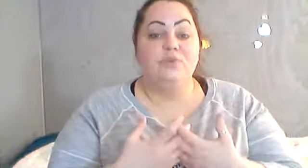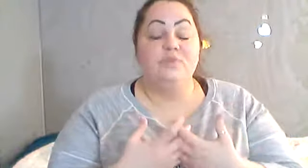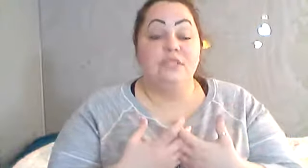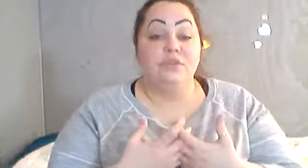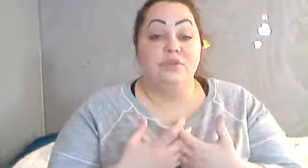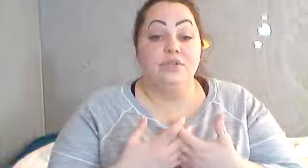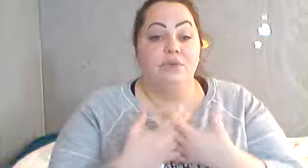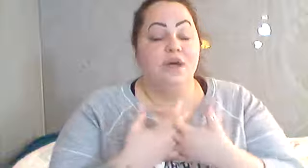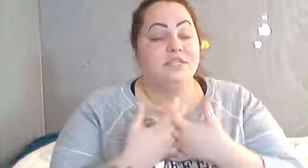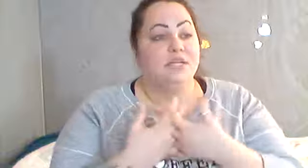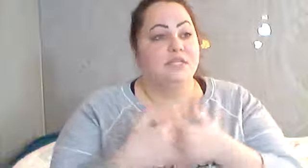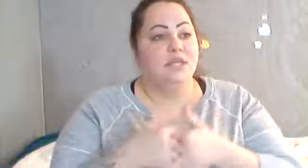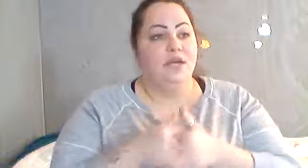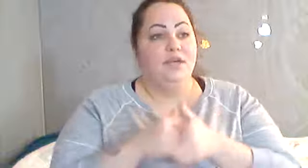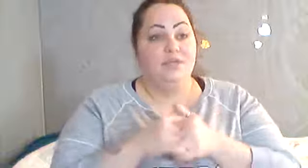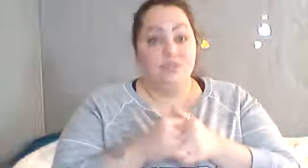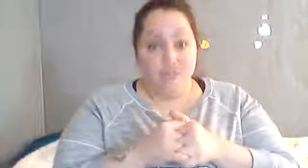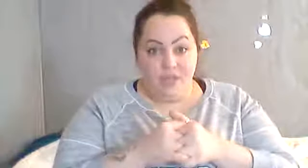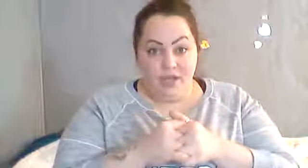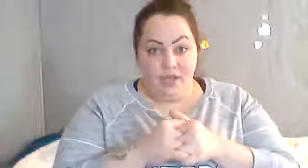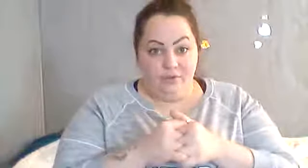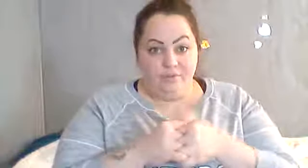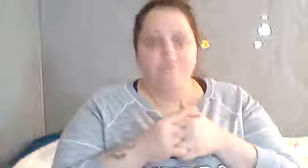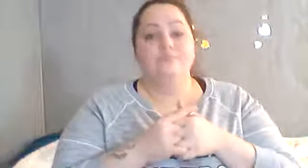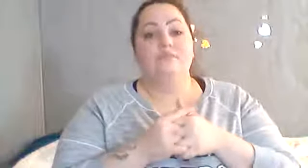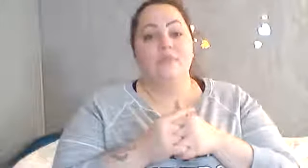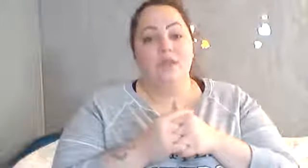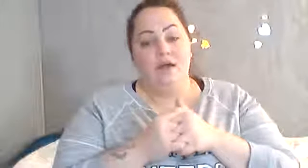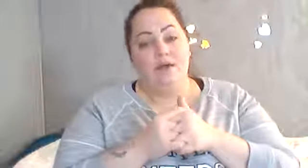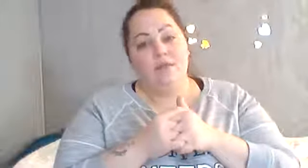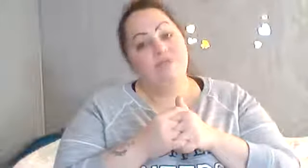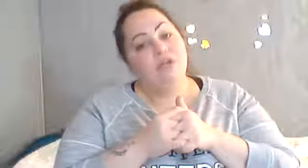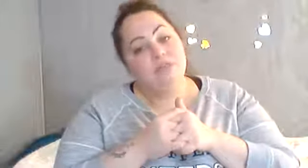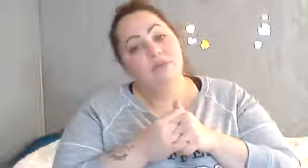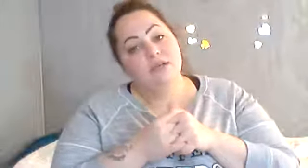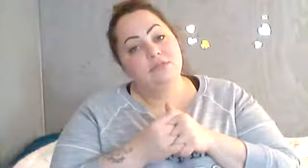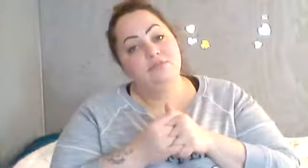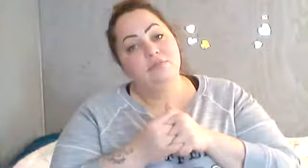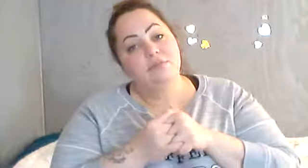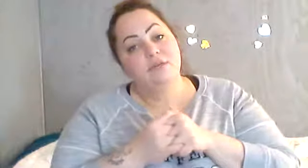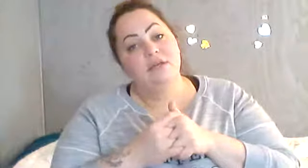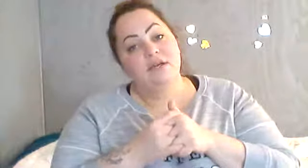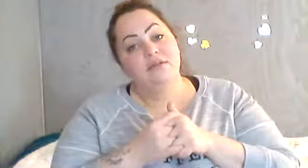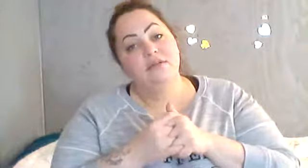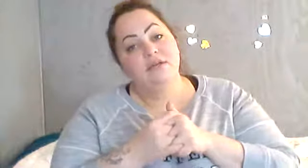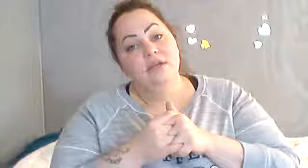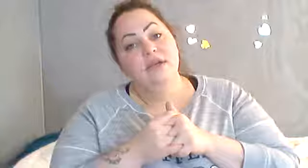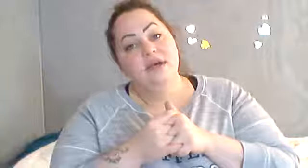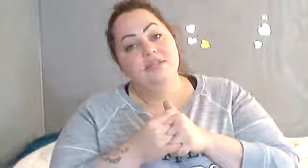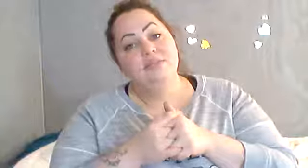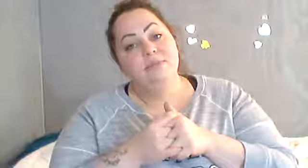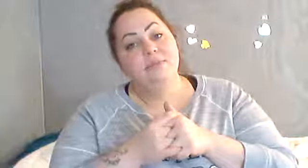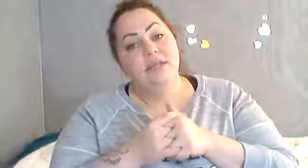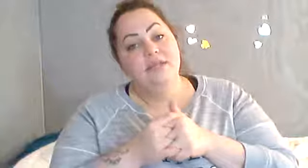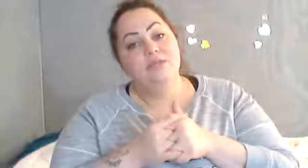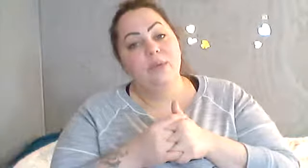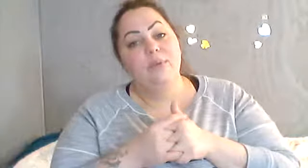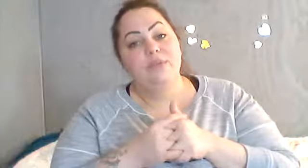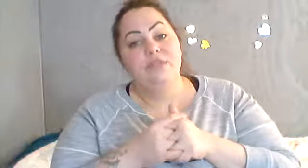disrupting their learning process. So I've talked to my boss, and we've put a system in place so that way we can just